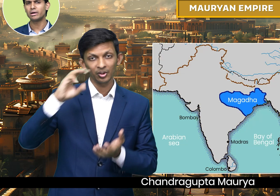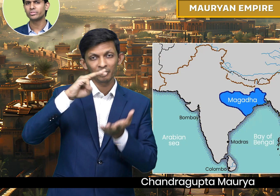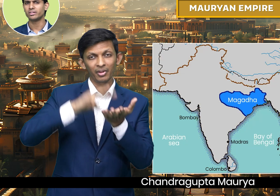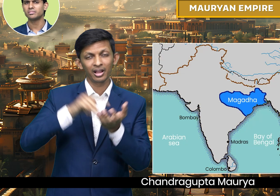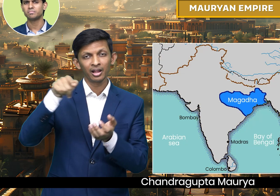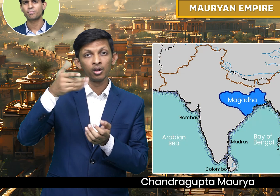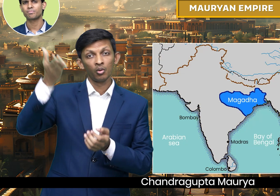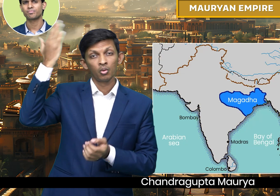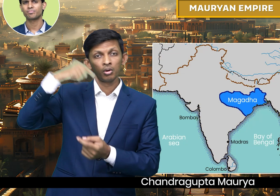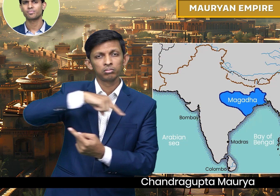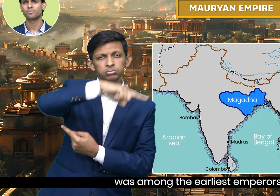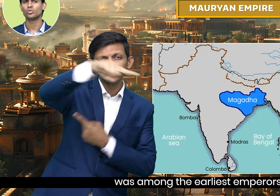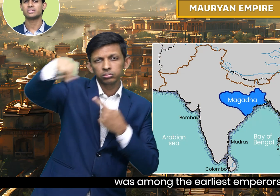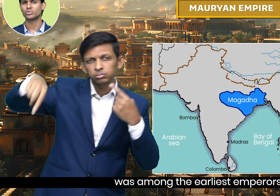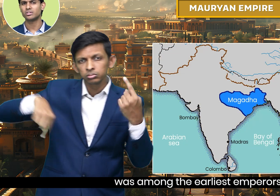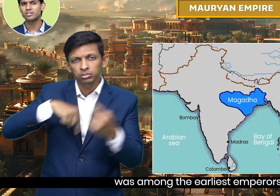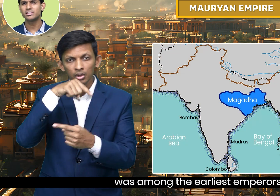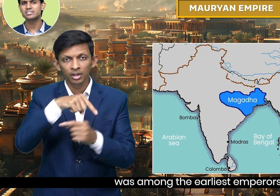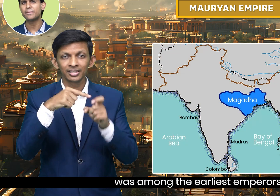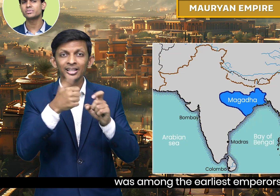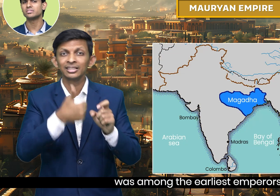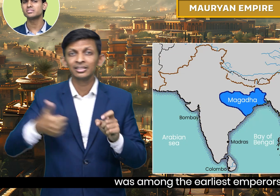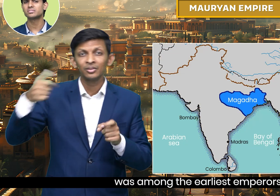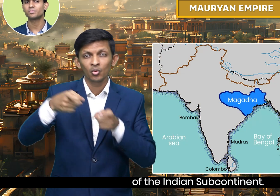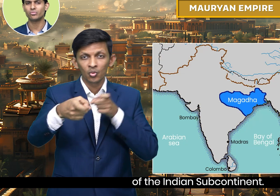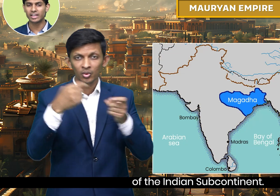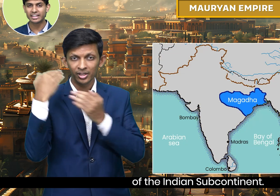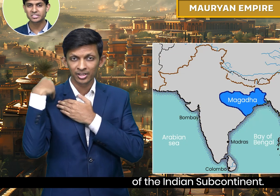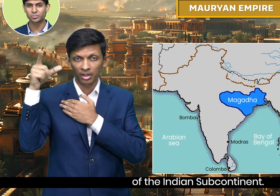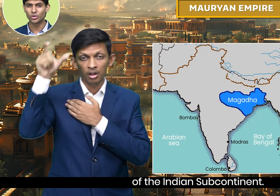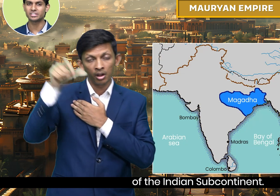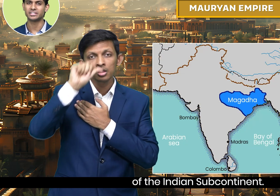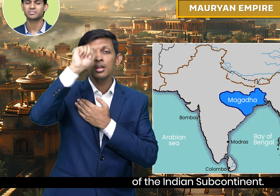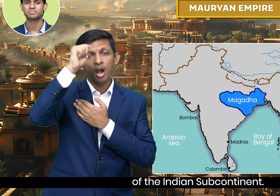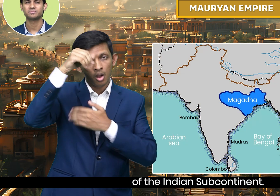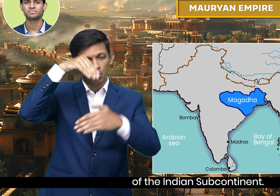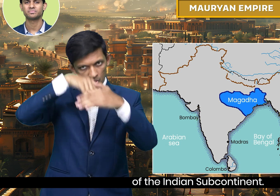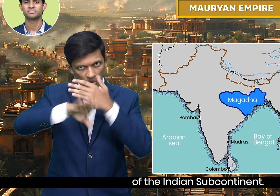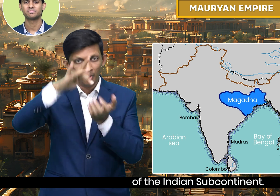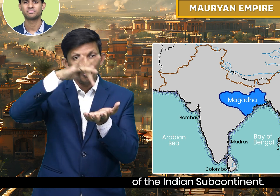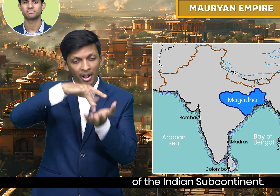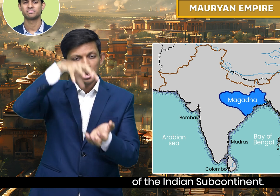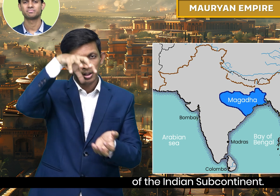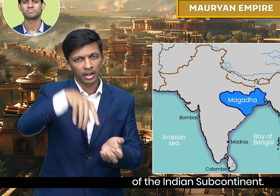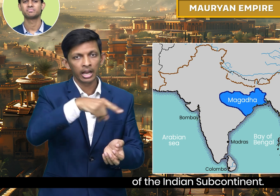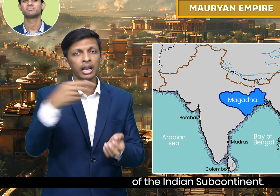Chandragupta Maurya was among the earliest emperors of the Indian subcontinent.